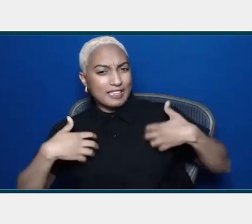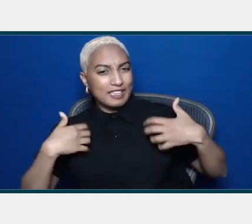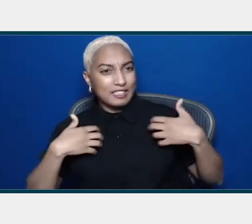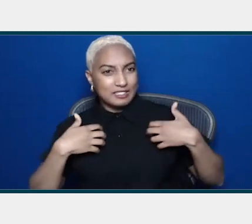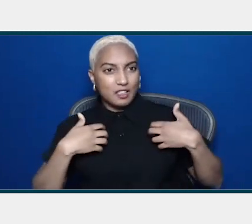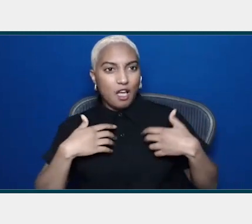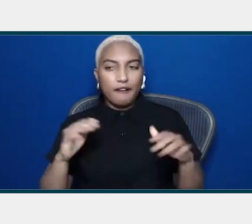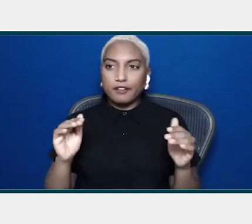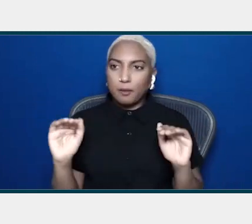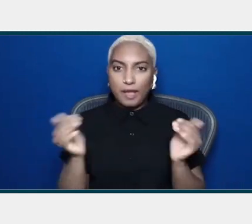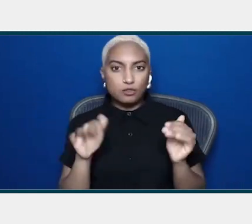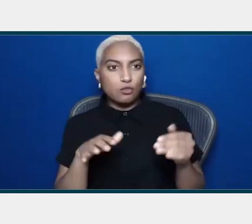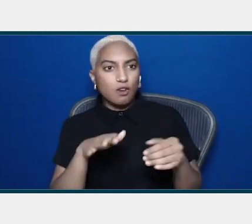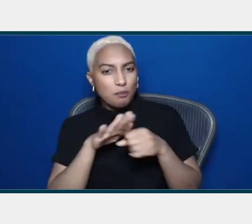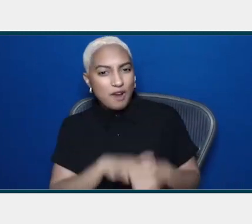thing.